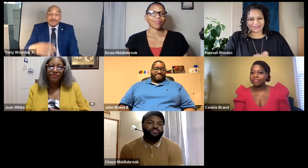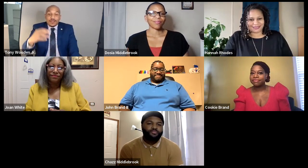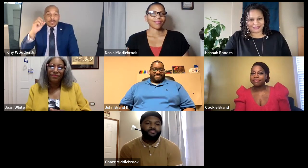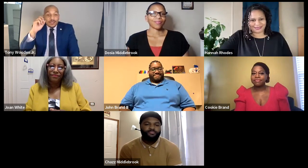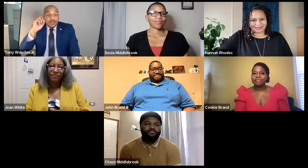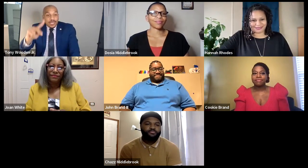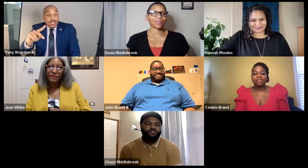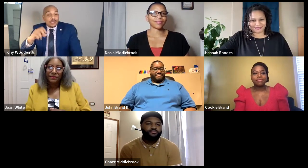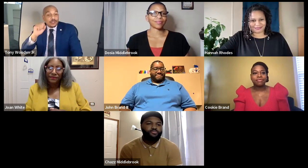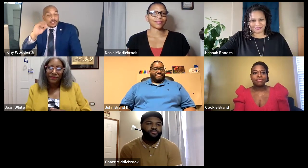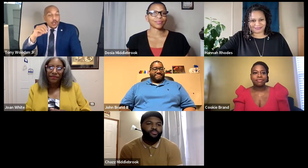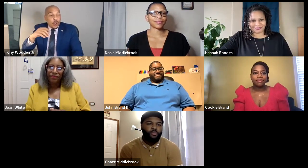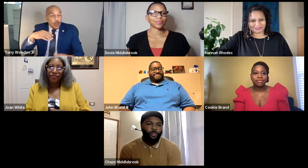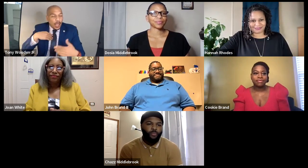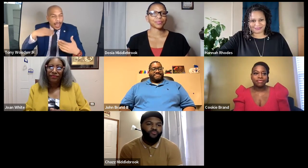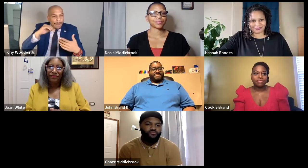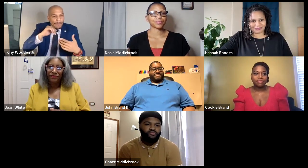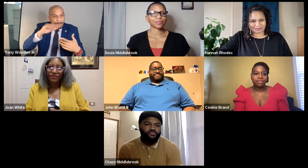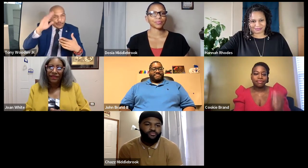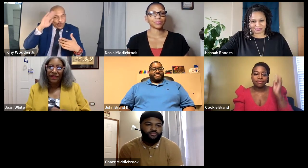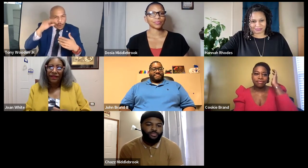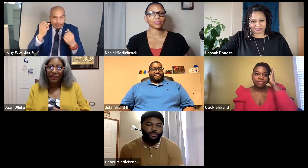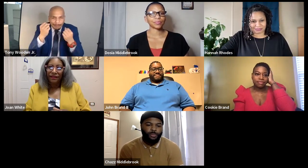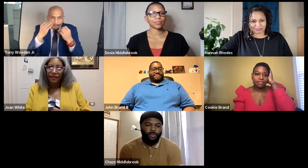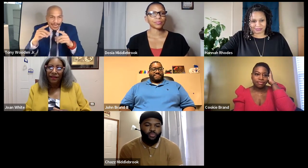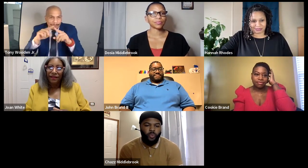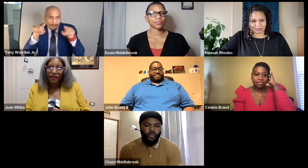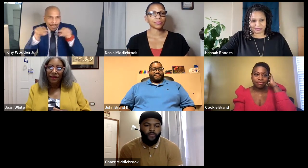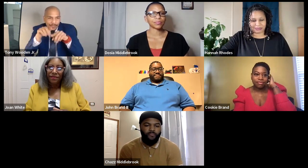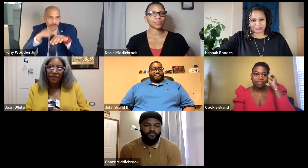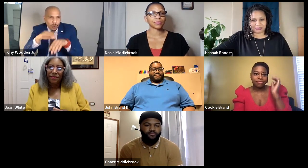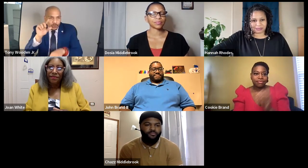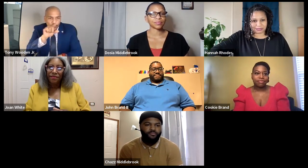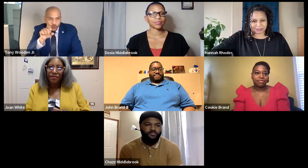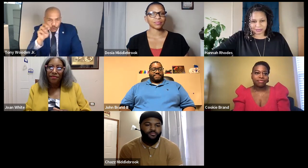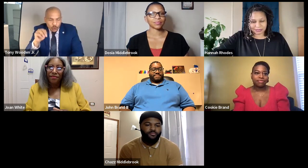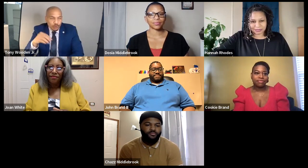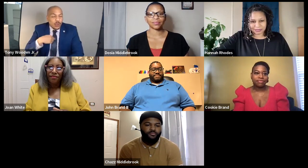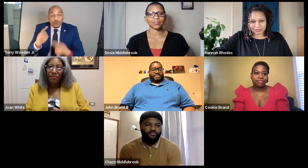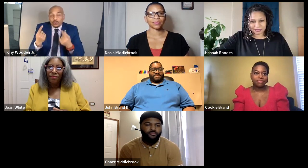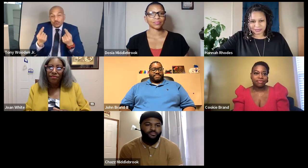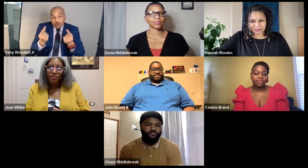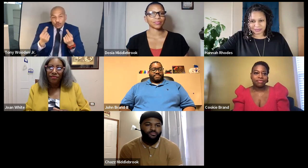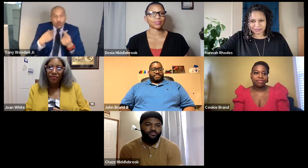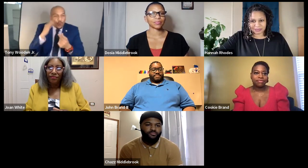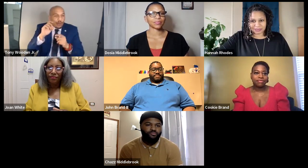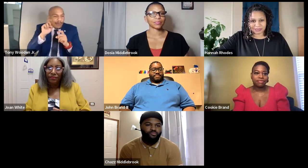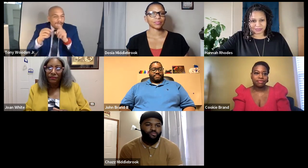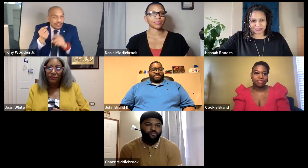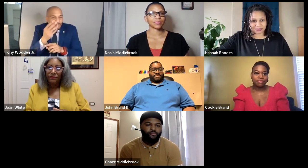So I say thank you all. All right, so with that, I know there's many boxes on the Zoom right